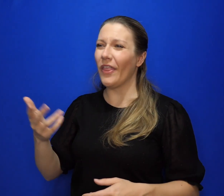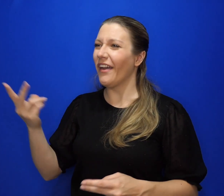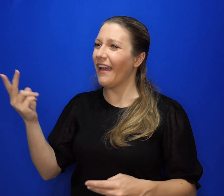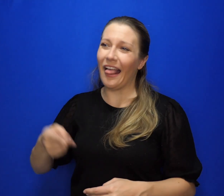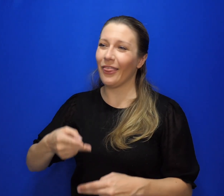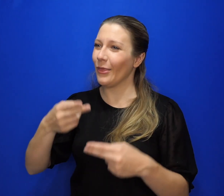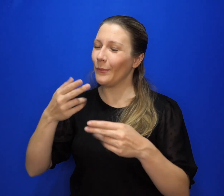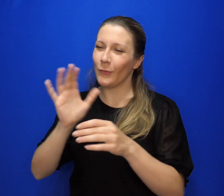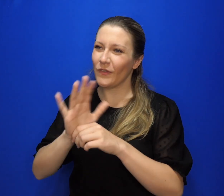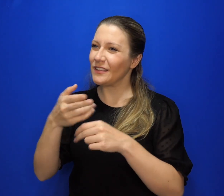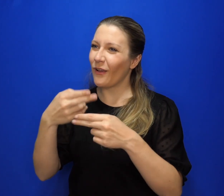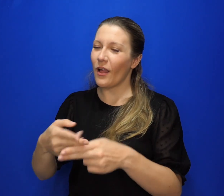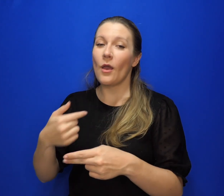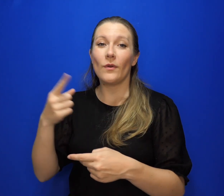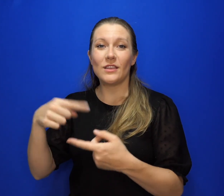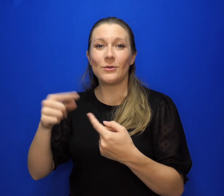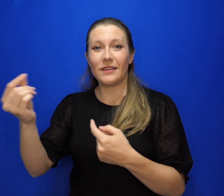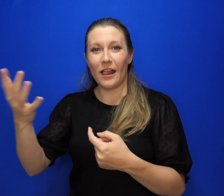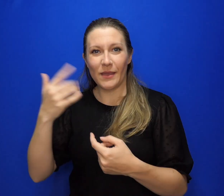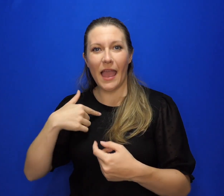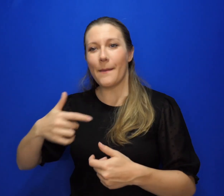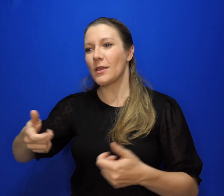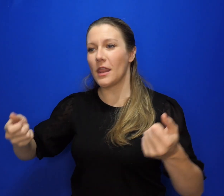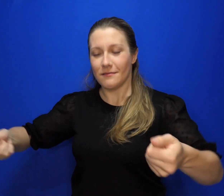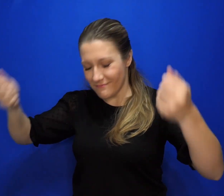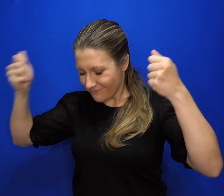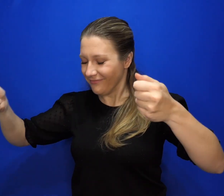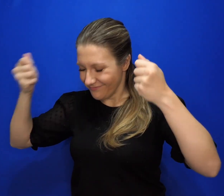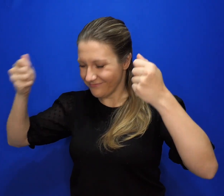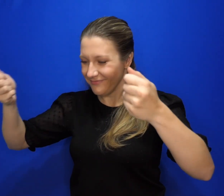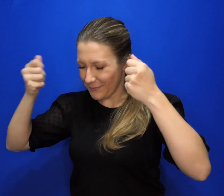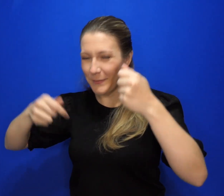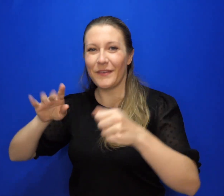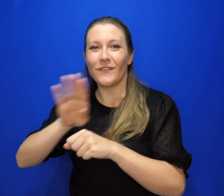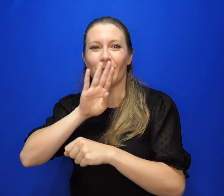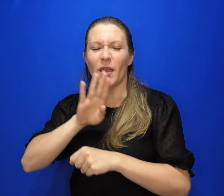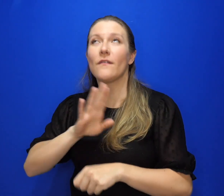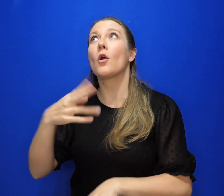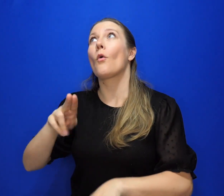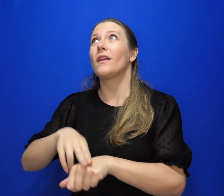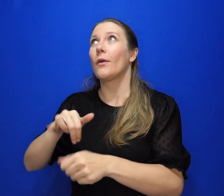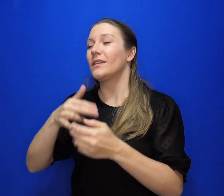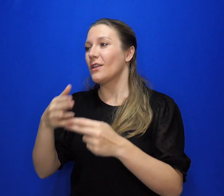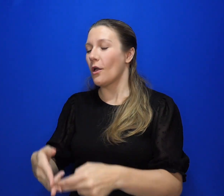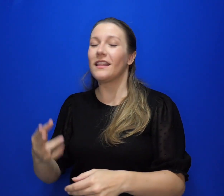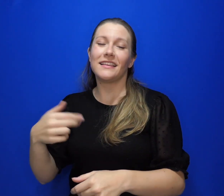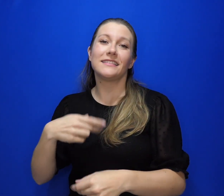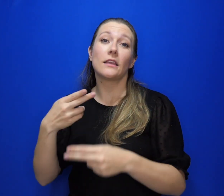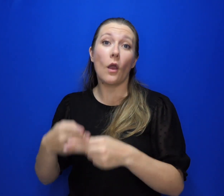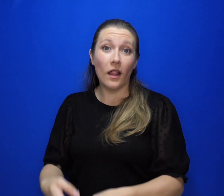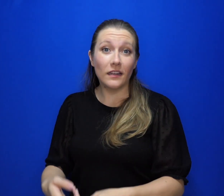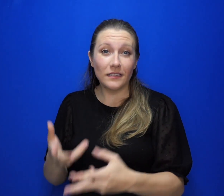bang my head on the desk. I'm going to be so frustrated. I'm going to go, of course that's what it's called. It's called, all right, tell me. You